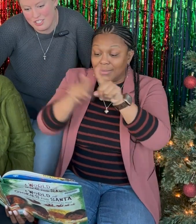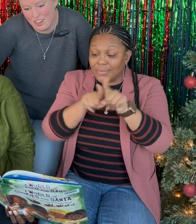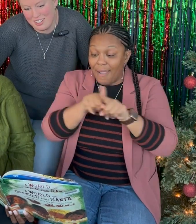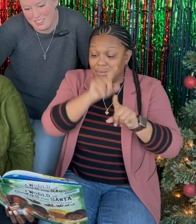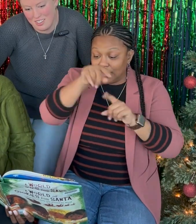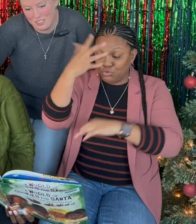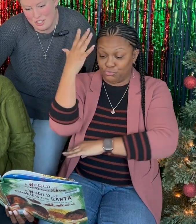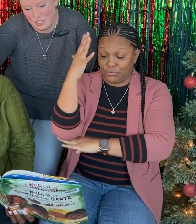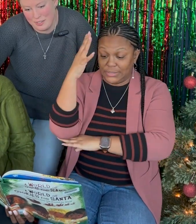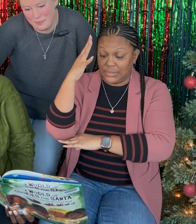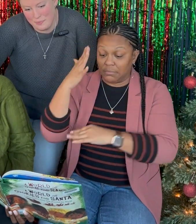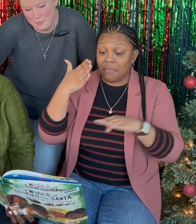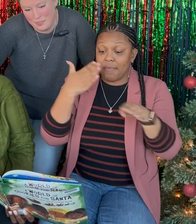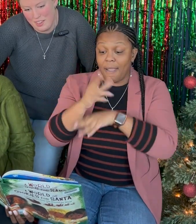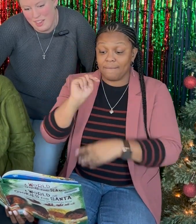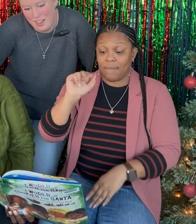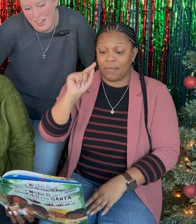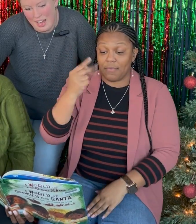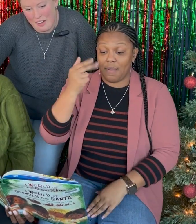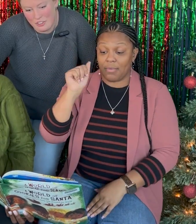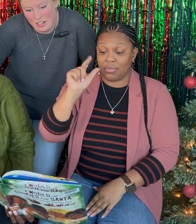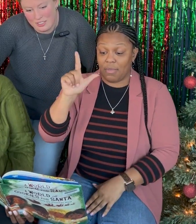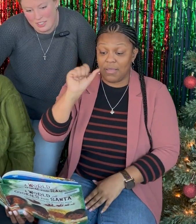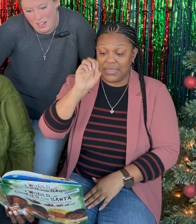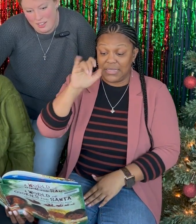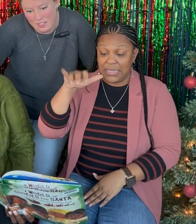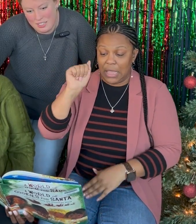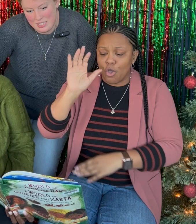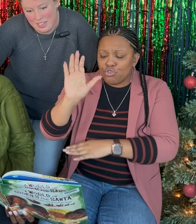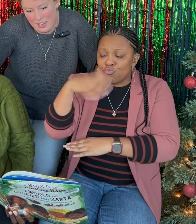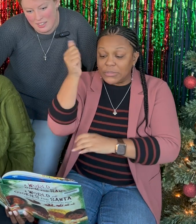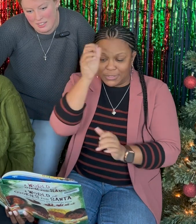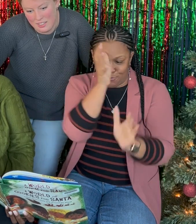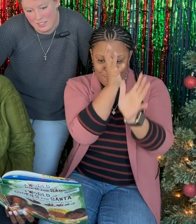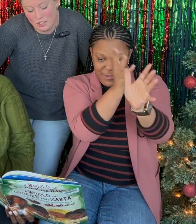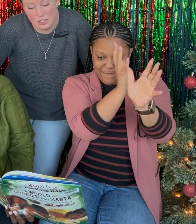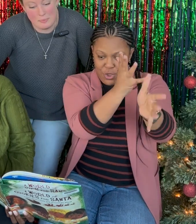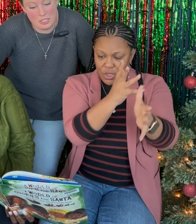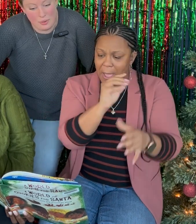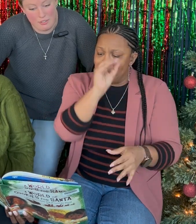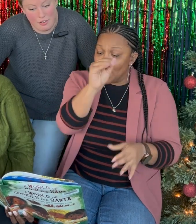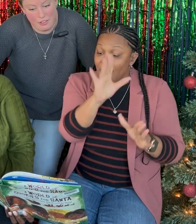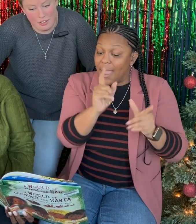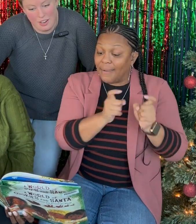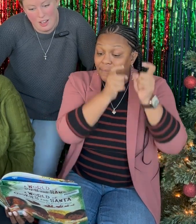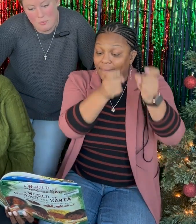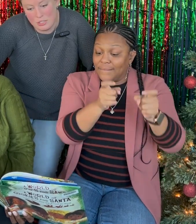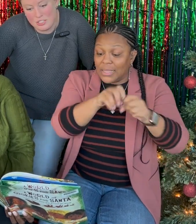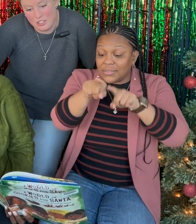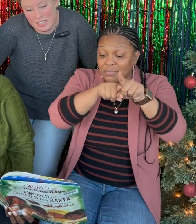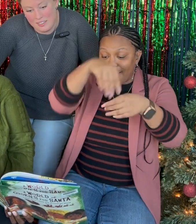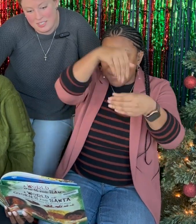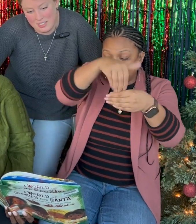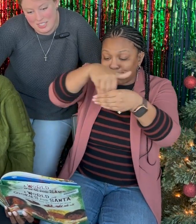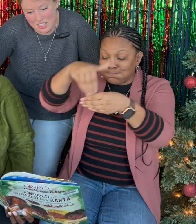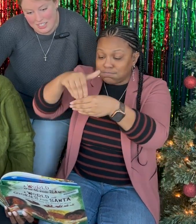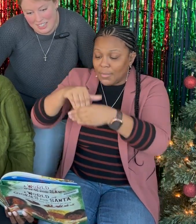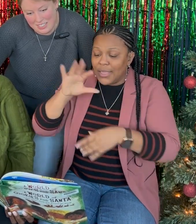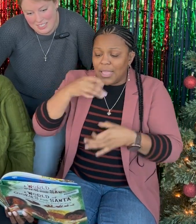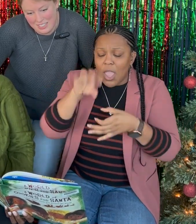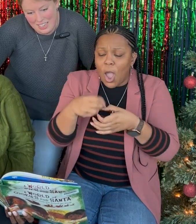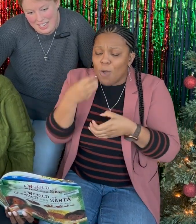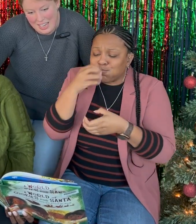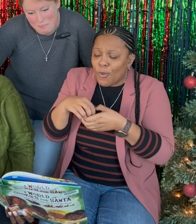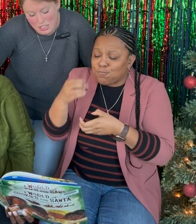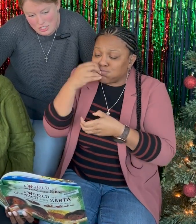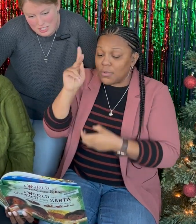and hang their stockings on the tree. After Nathayal Sia, Christmas grandfather, puts their gifts in the